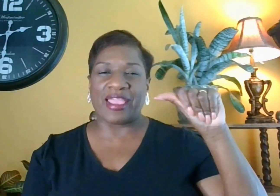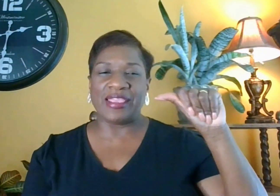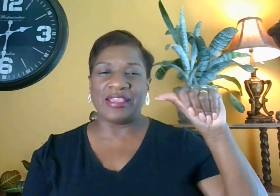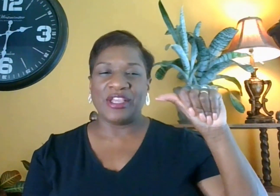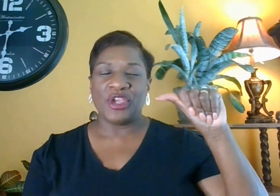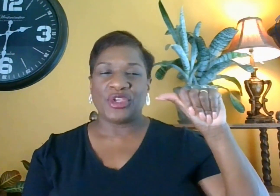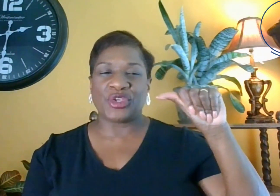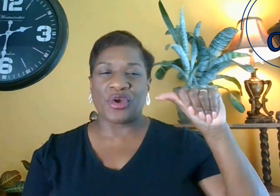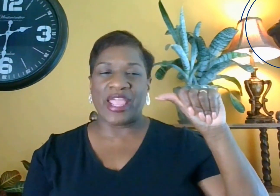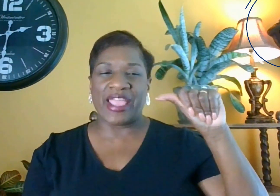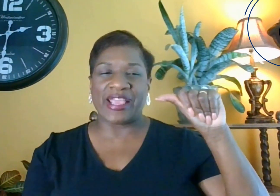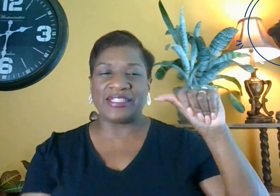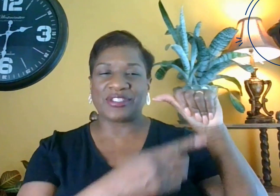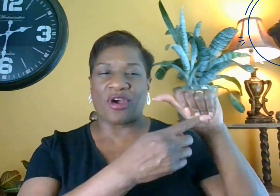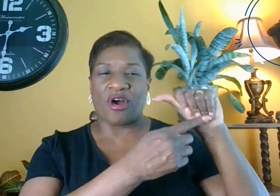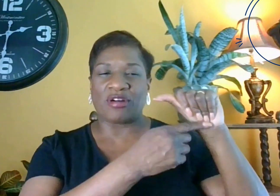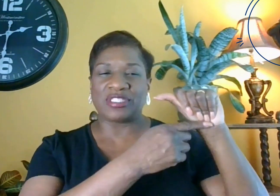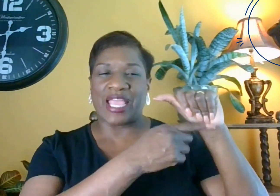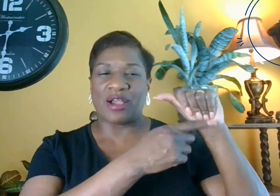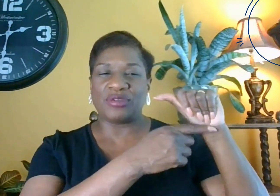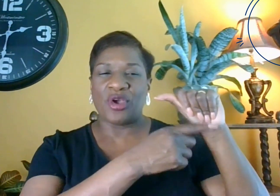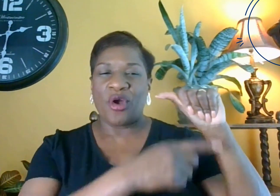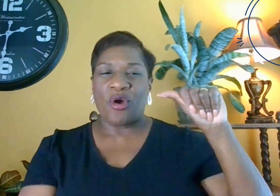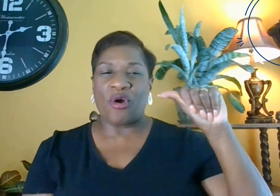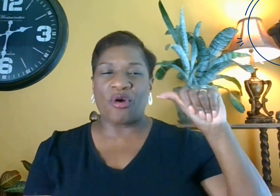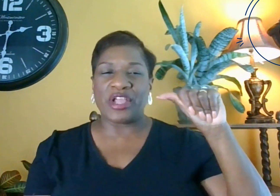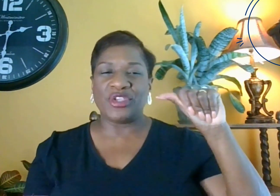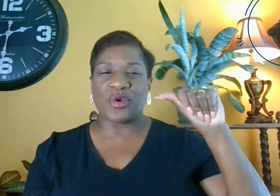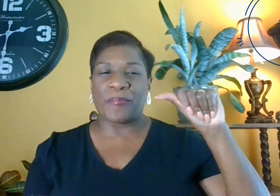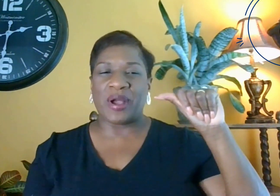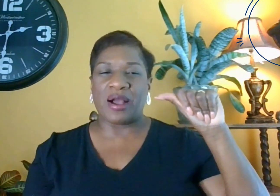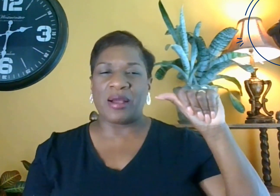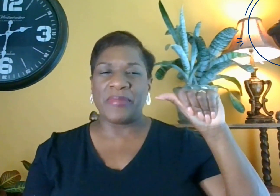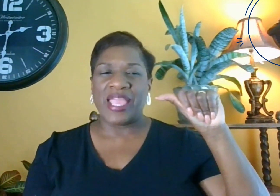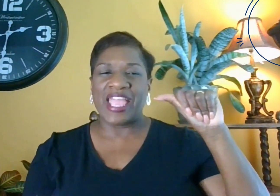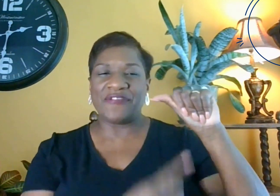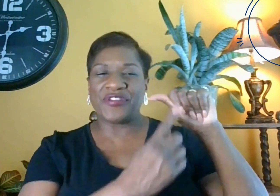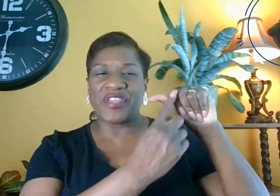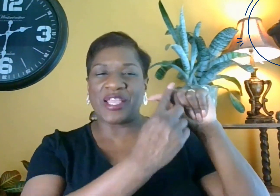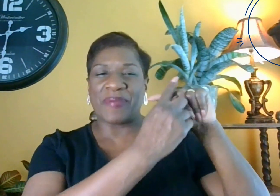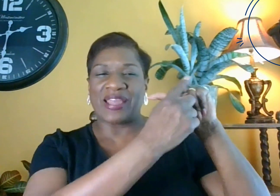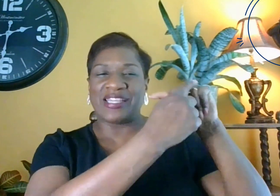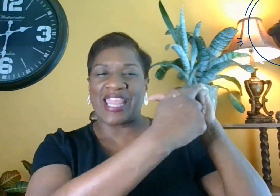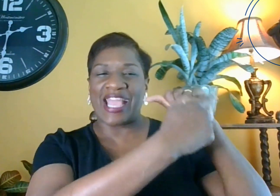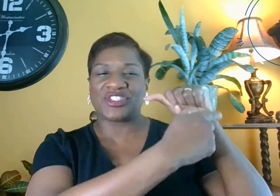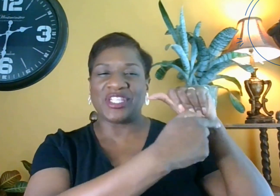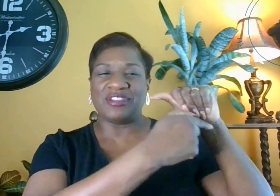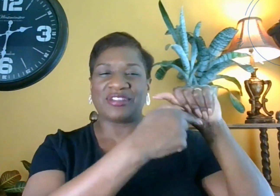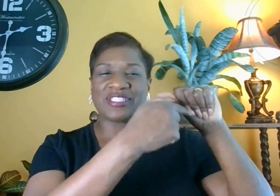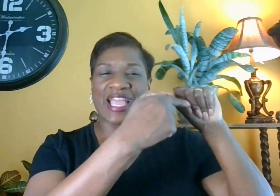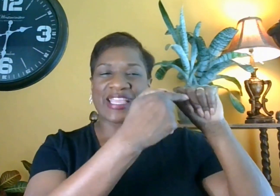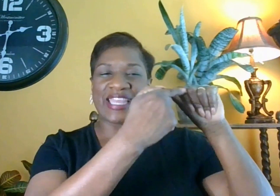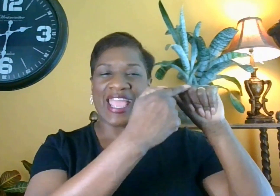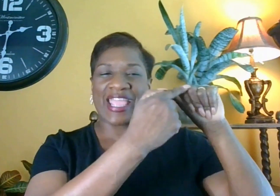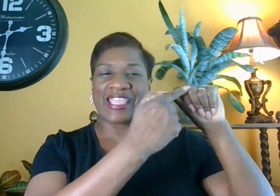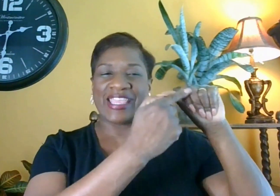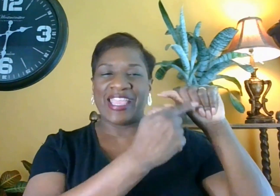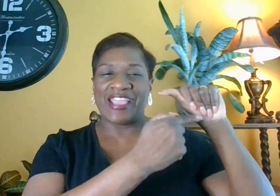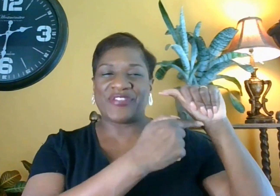A, your hands are all down on your palm, and if you think about it, it actually looks like an A. And